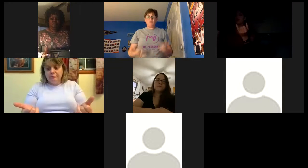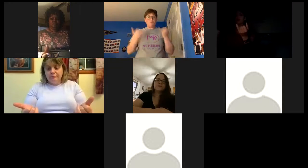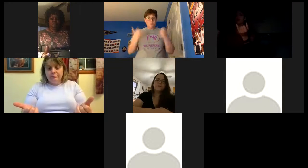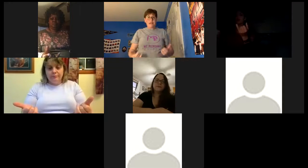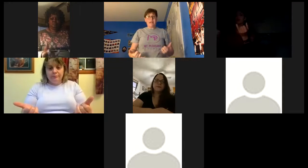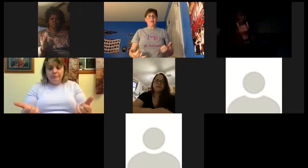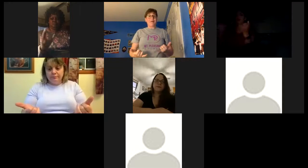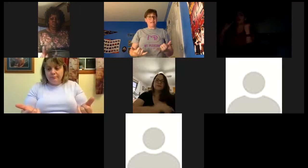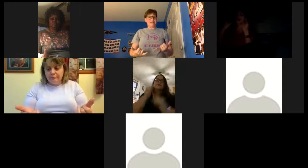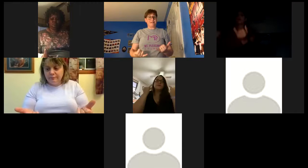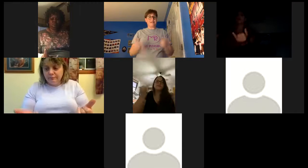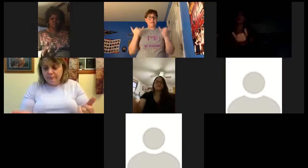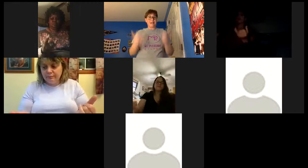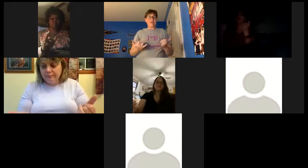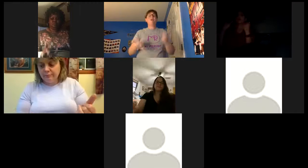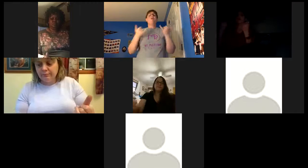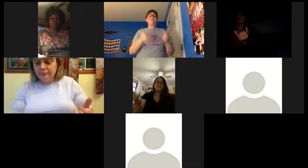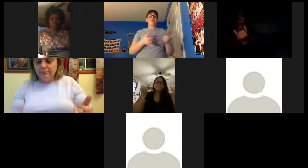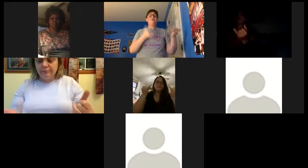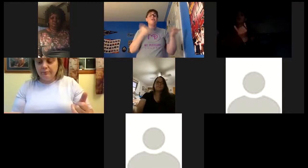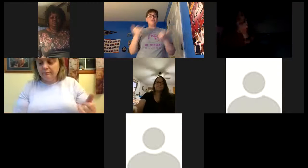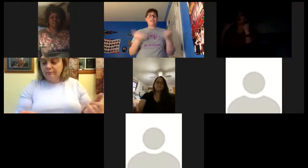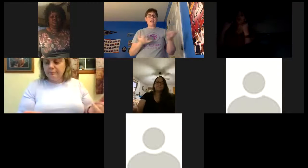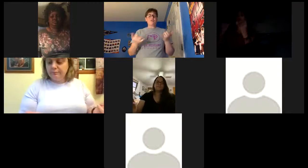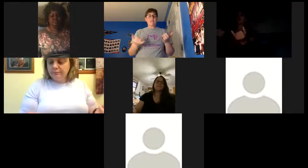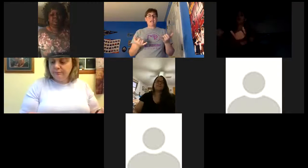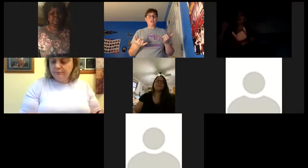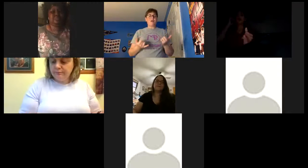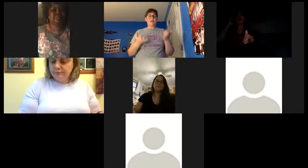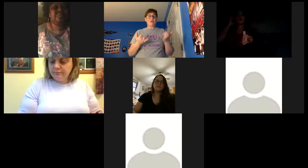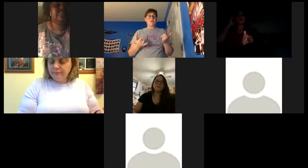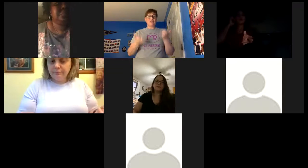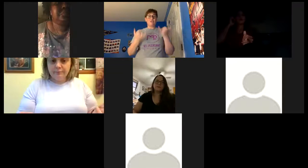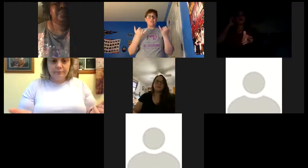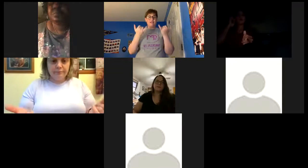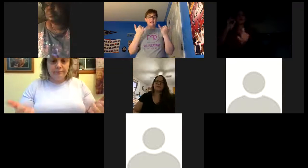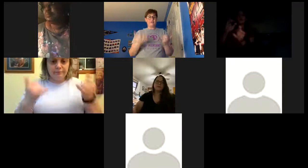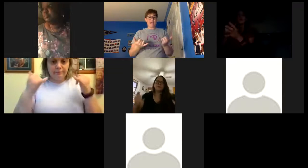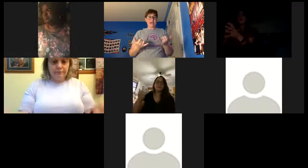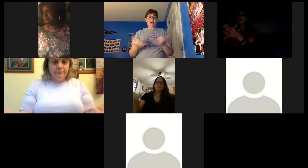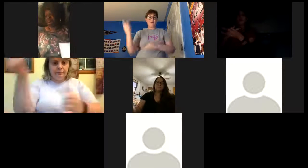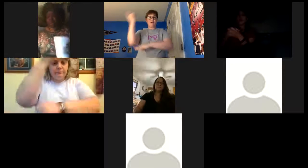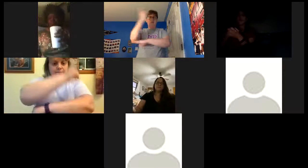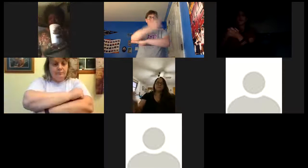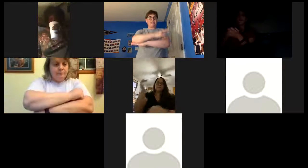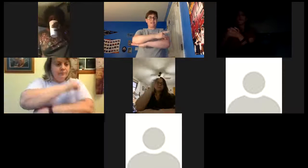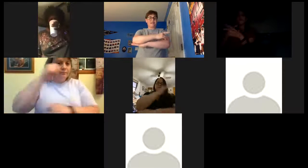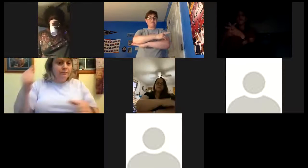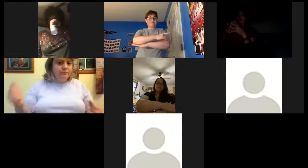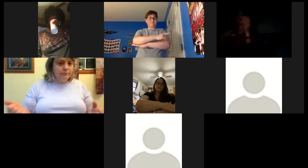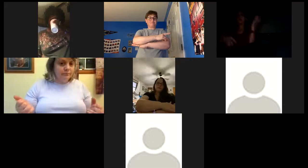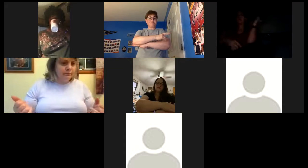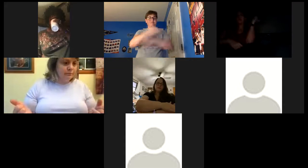now, right now, and I mean it now. So you're going to add your day to it, and that will be today. So now,